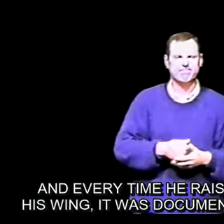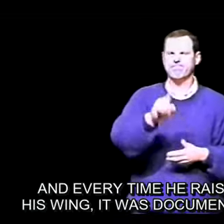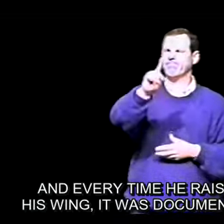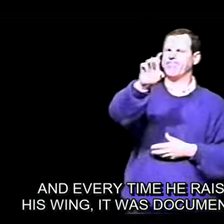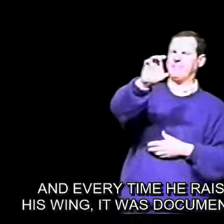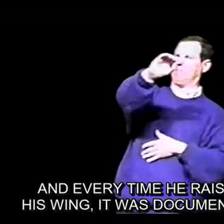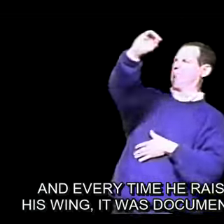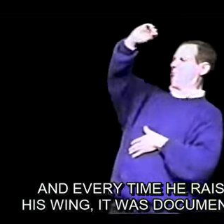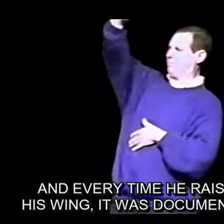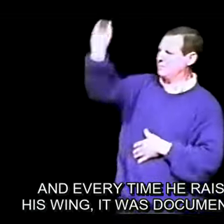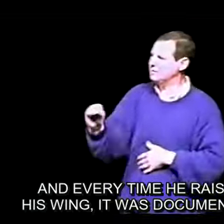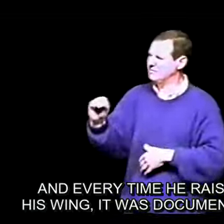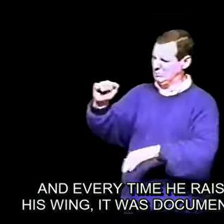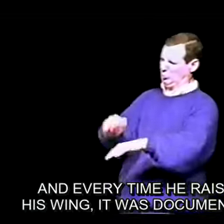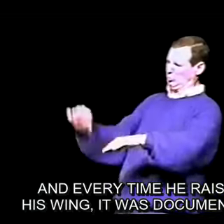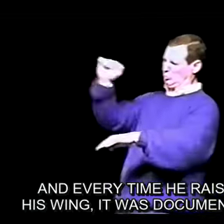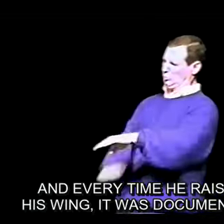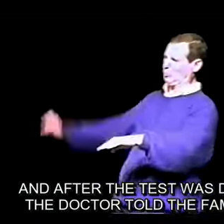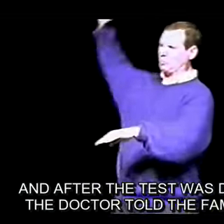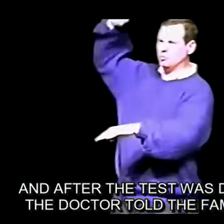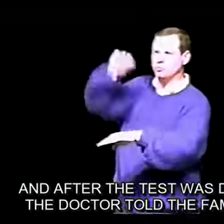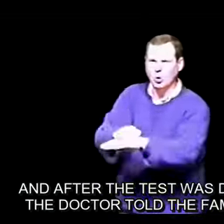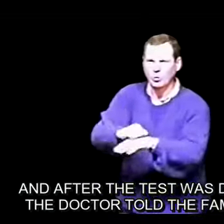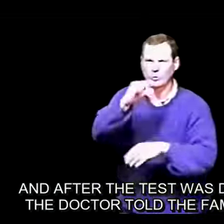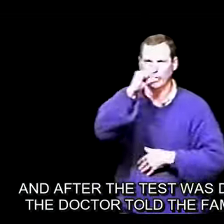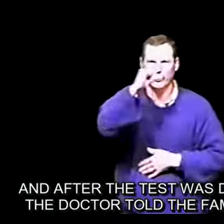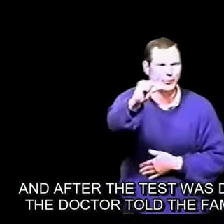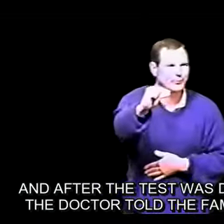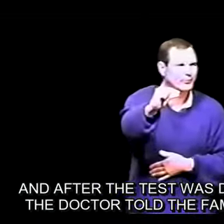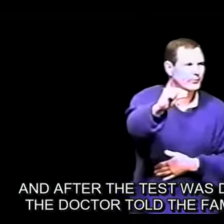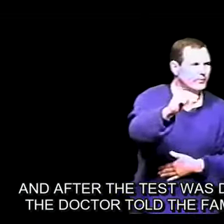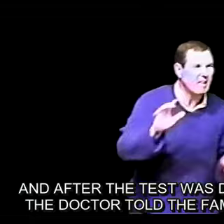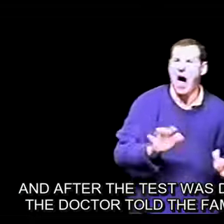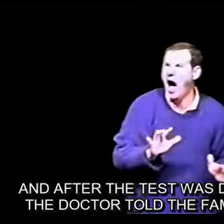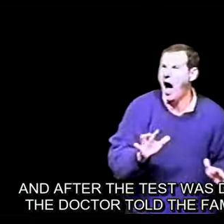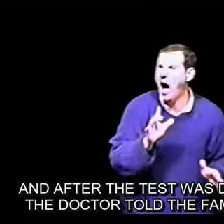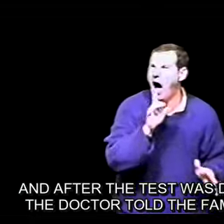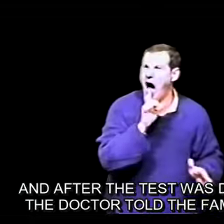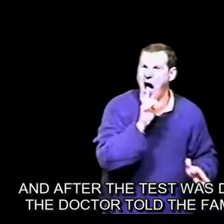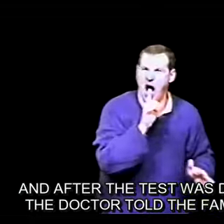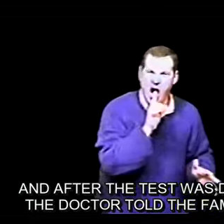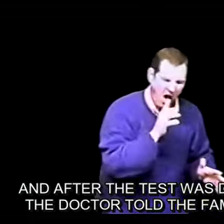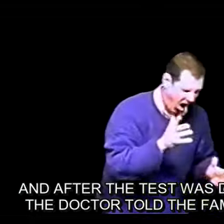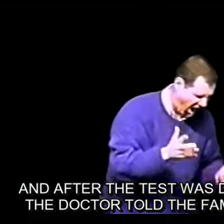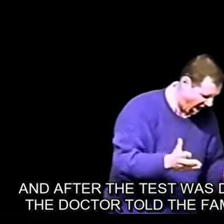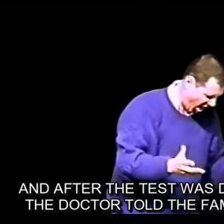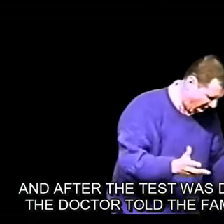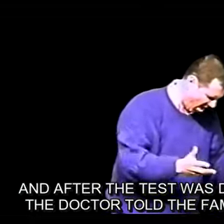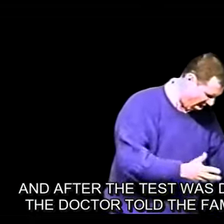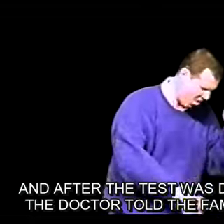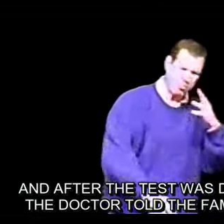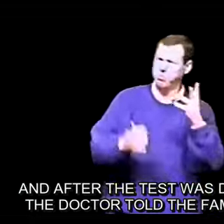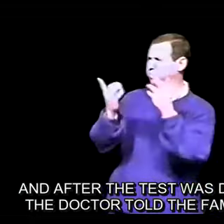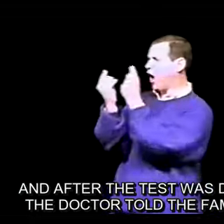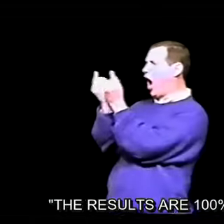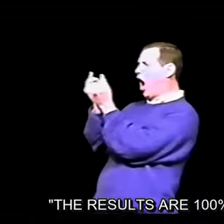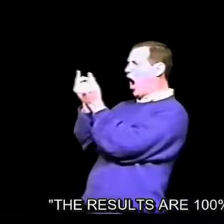was documented. And after the test was done, the doctor told the family, the